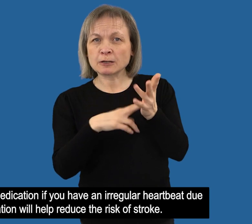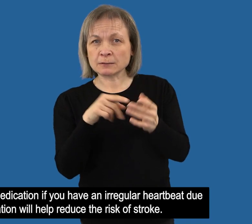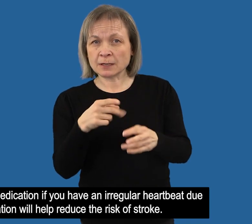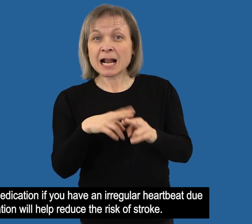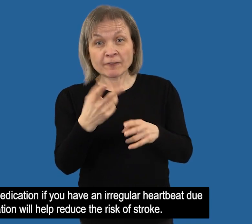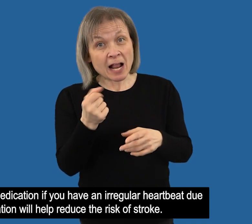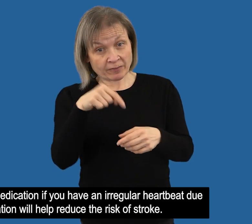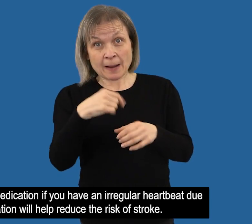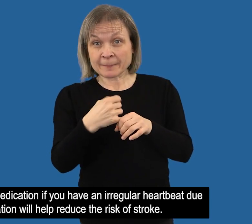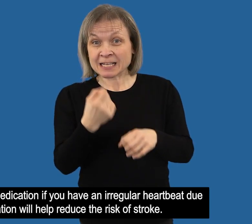stroke.